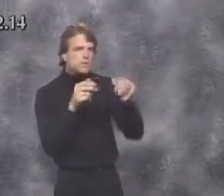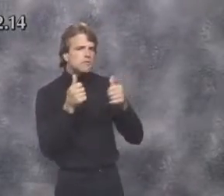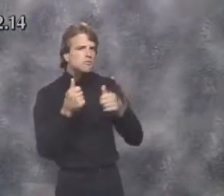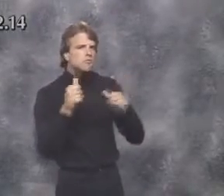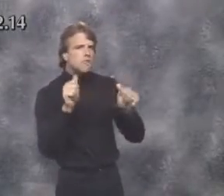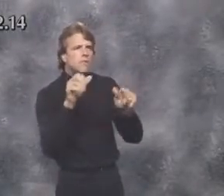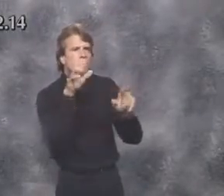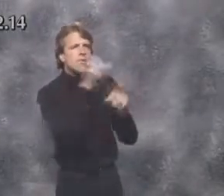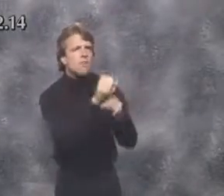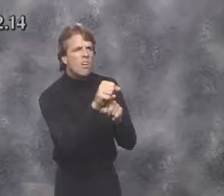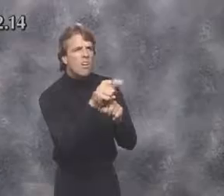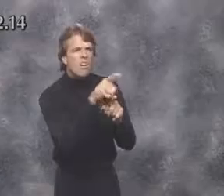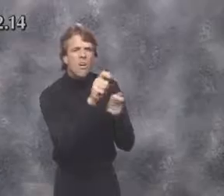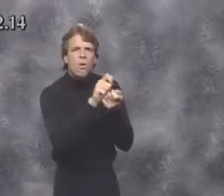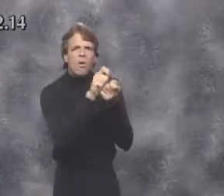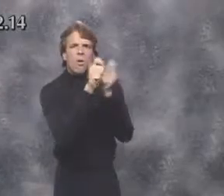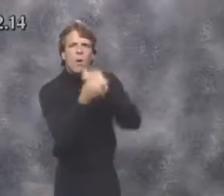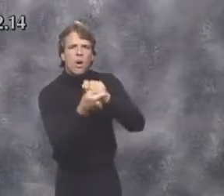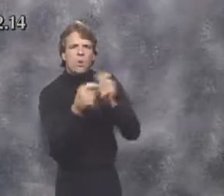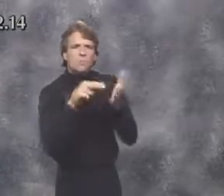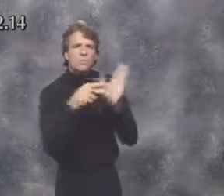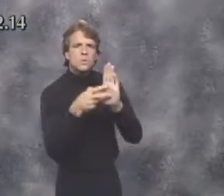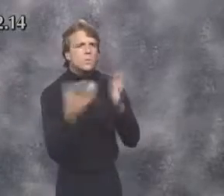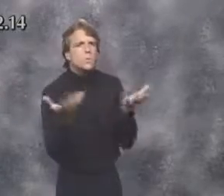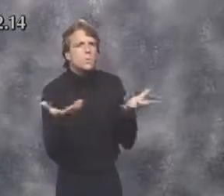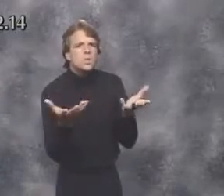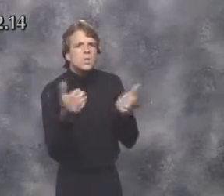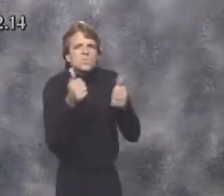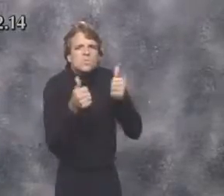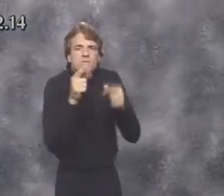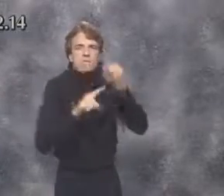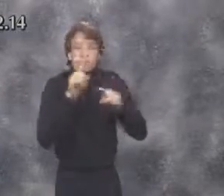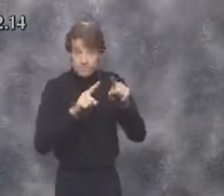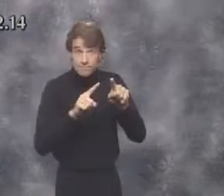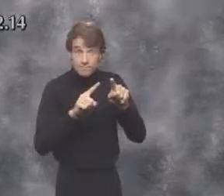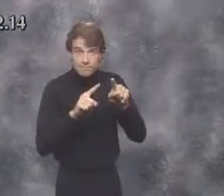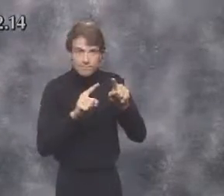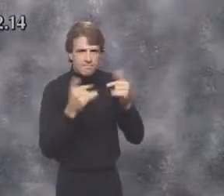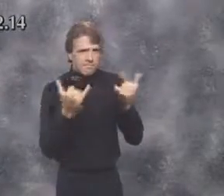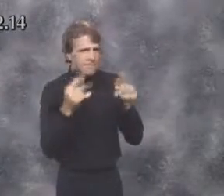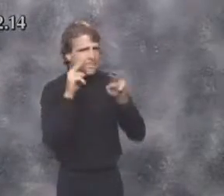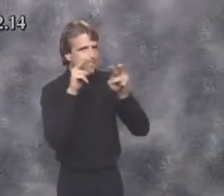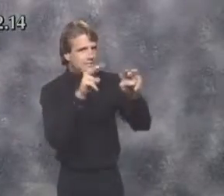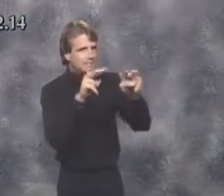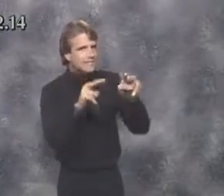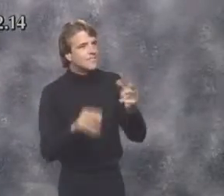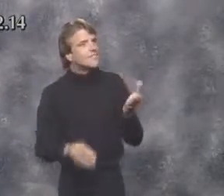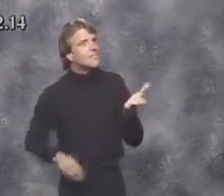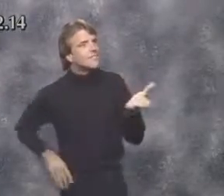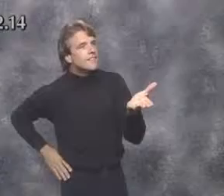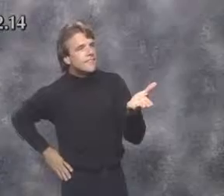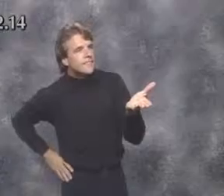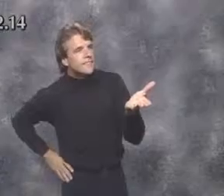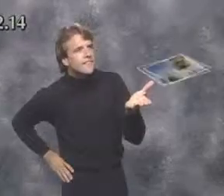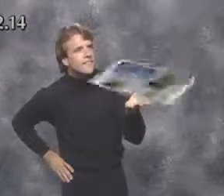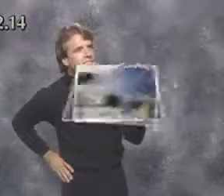see if you can catch how he modifies the meanings to his signs. Now, watch carefully.